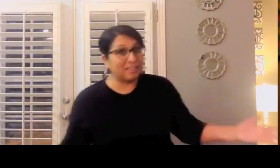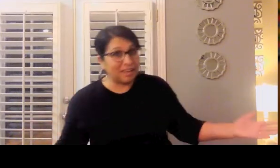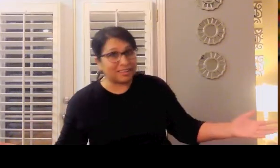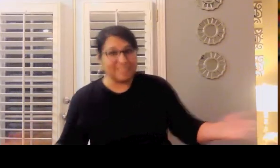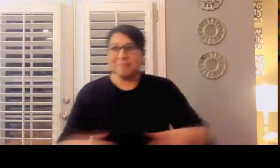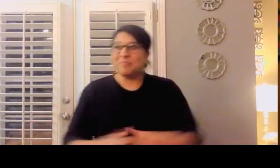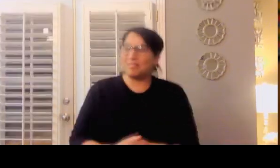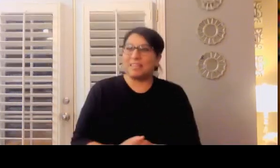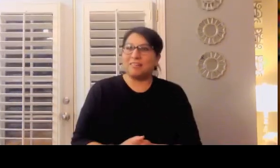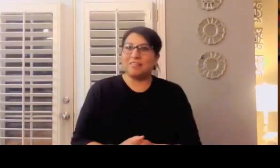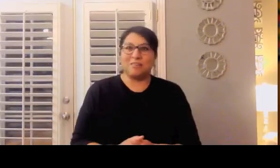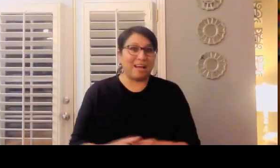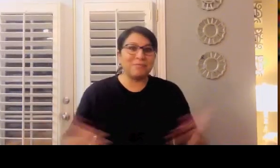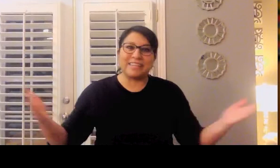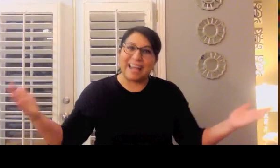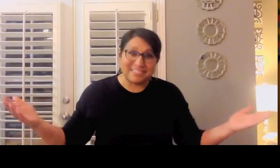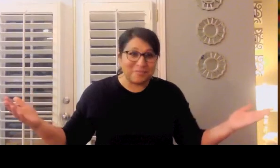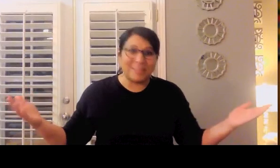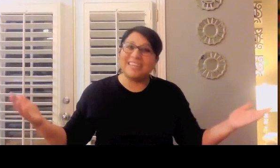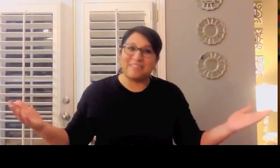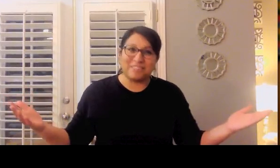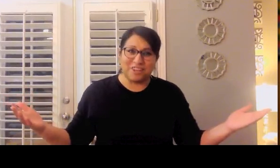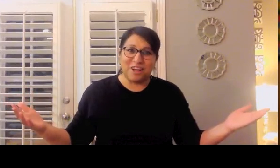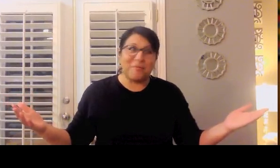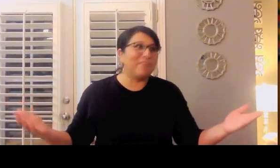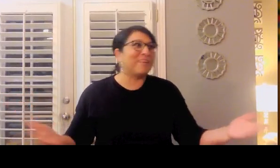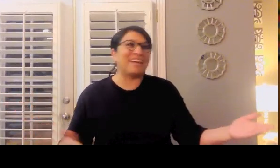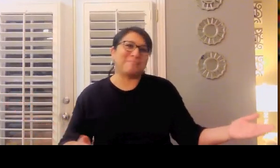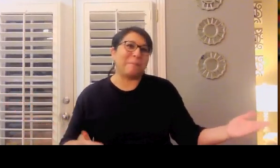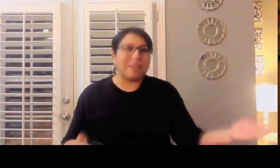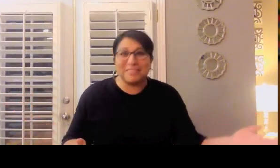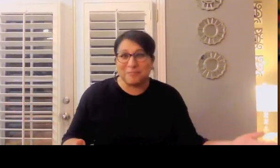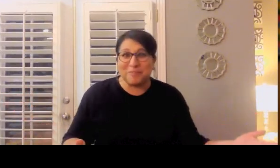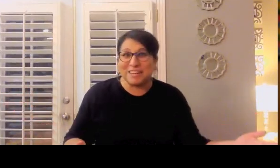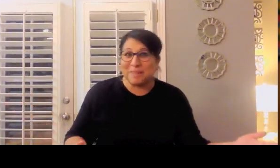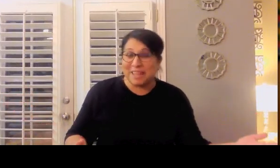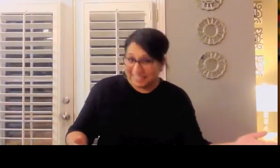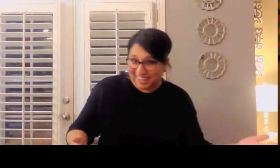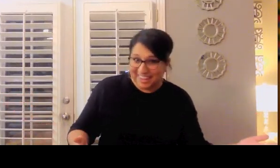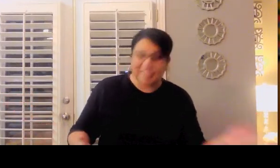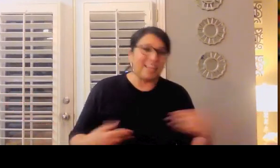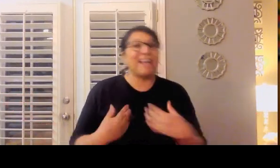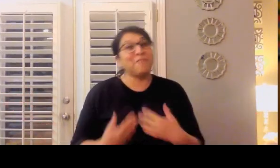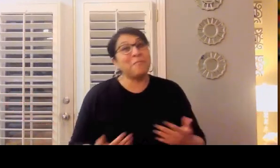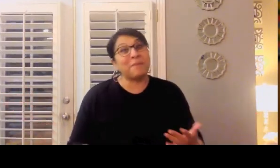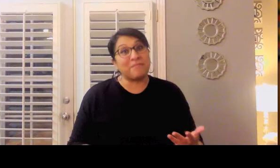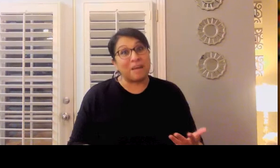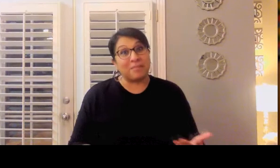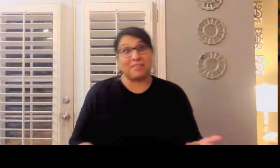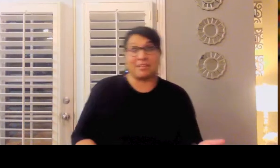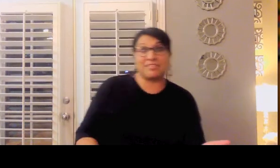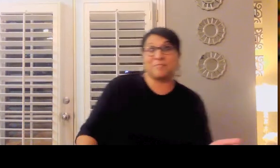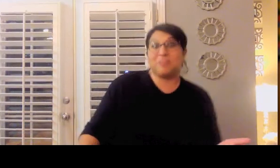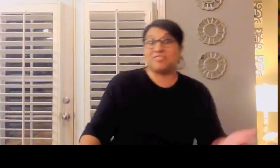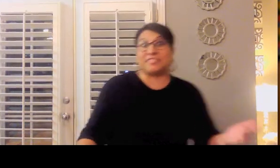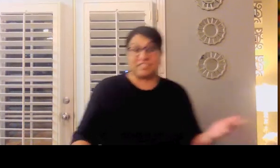provide the cake. And I was like, oh, I was in high school. I didn't have a job. I didn't want to ask my parents for money to buy a cake. I come from a big family,